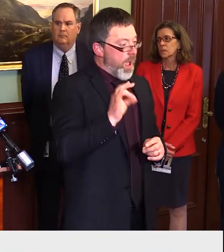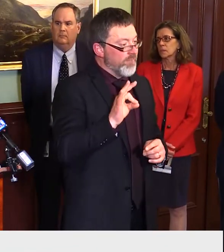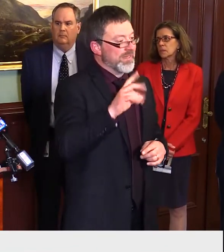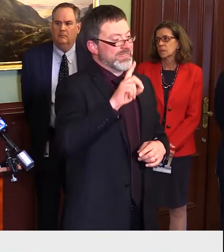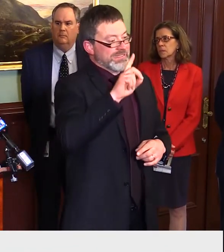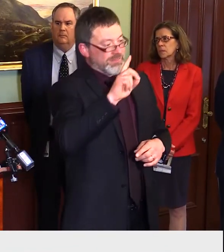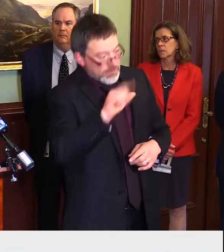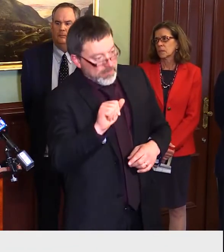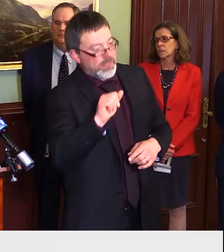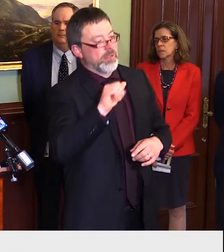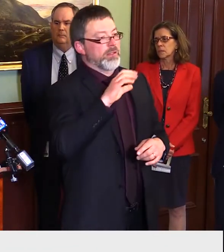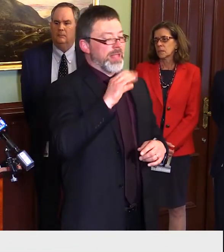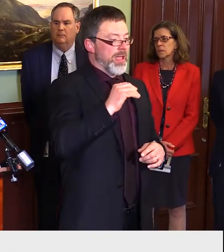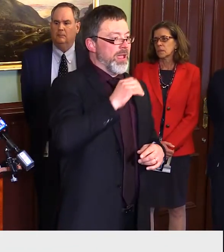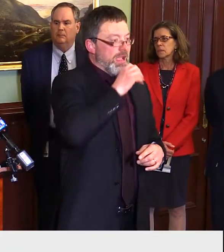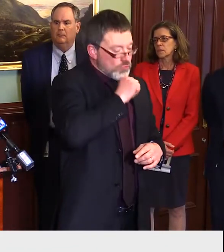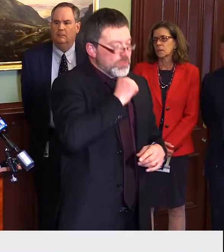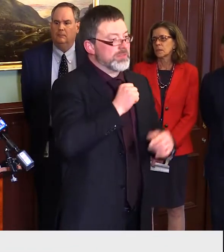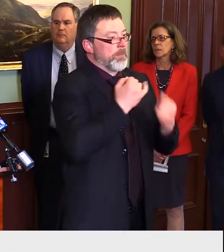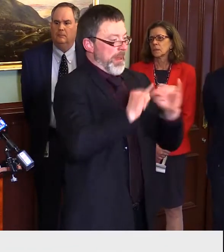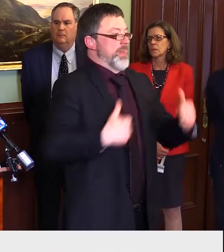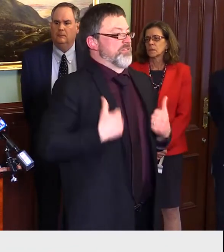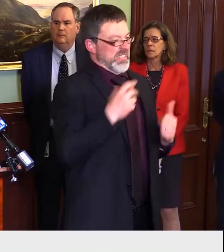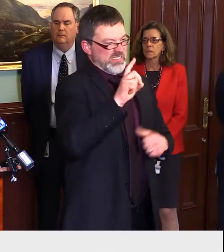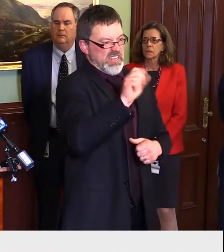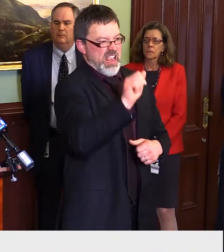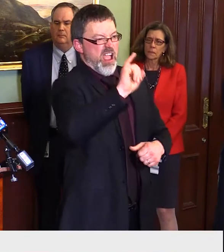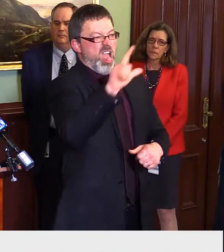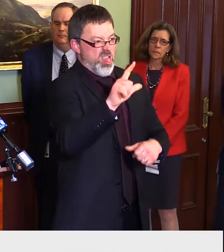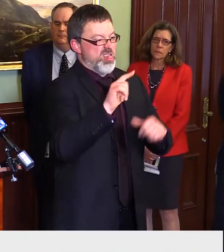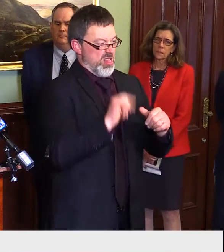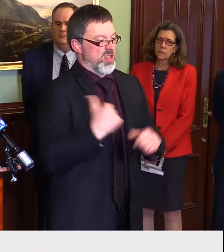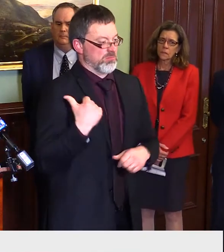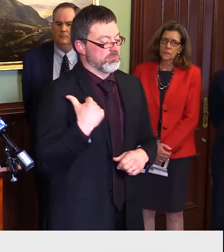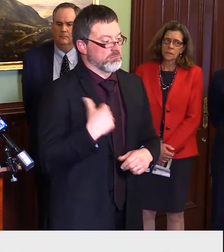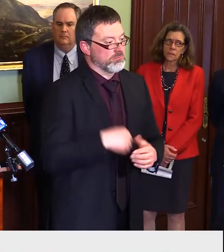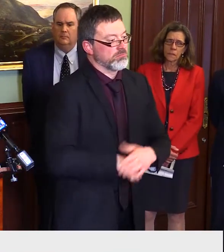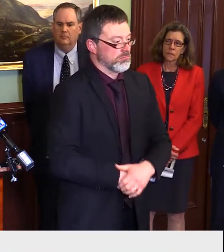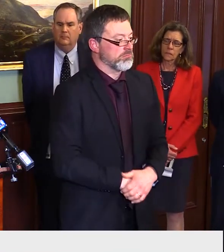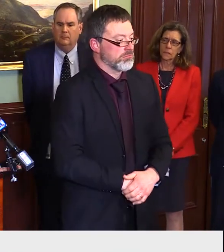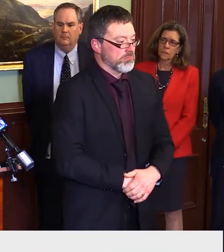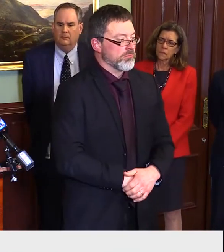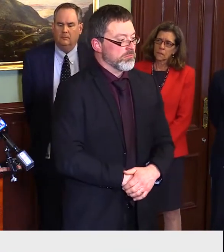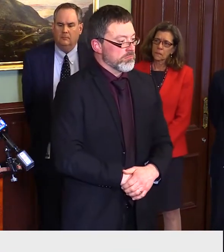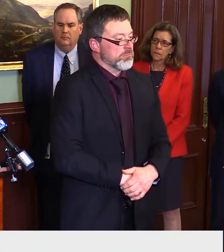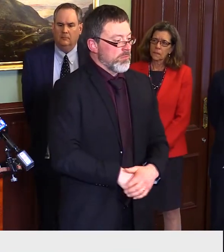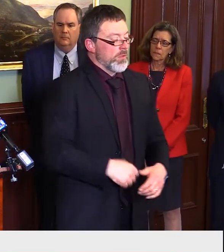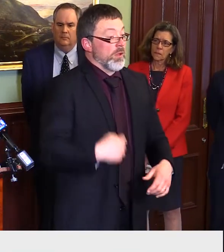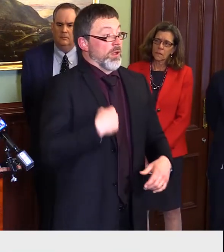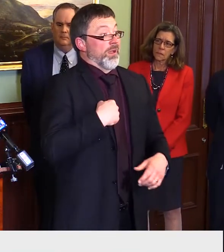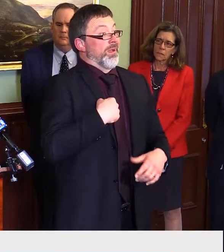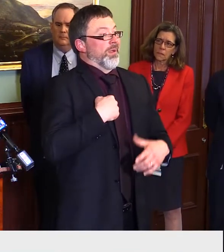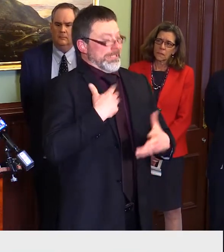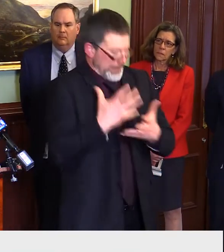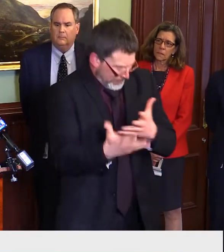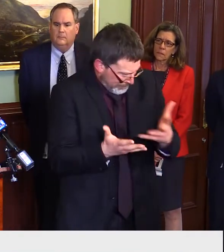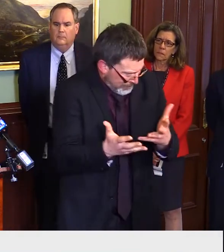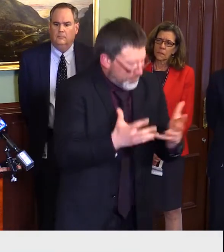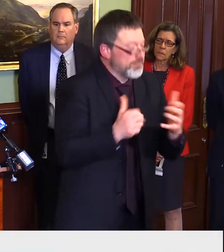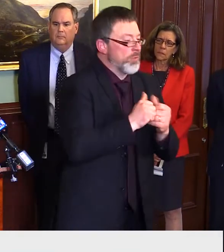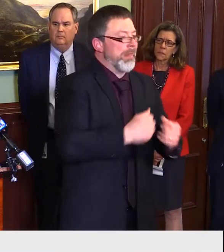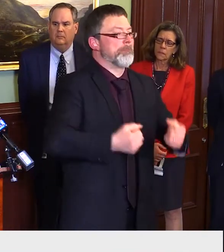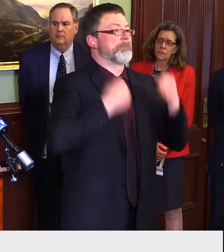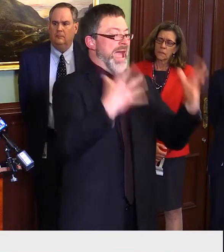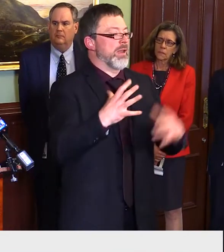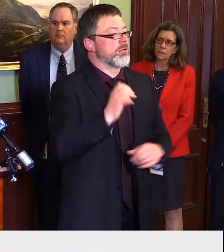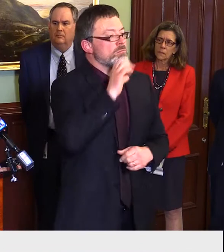older Vermonters and Vermonters with disabilities who may have underlying health conditions, are at higher risk for the COVID-19